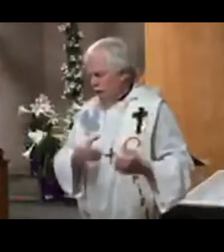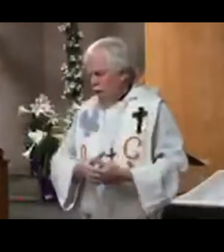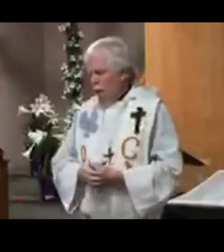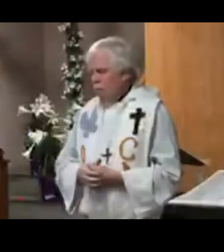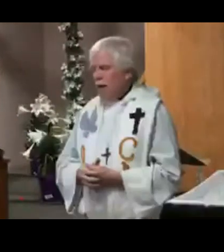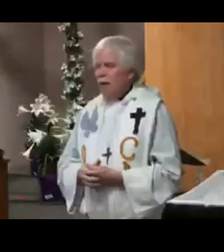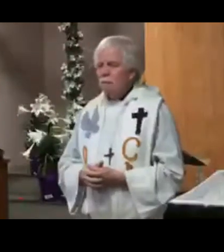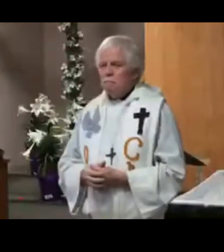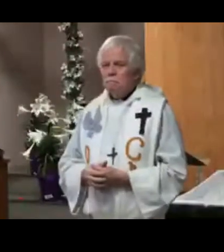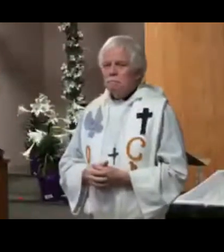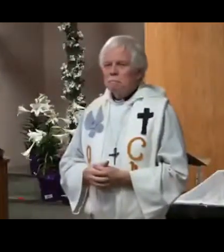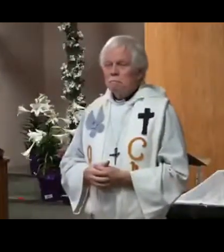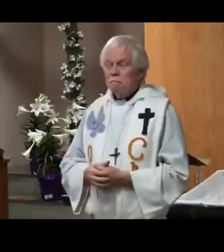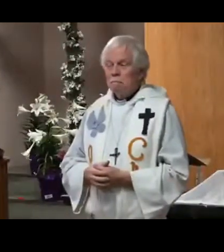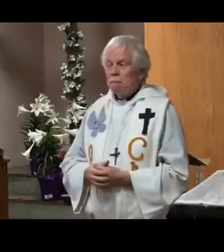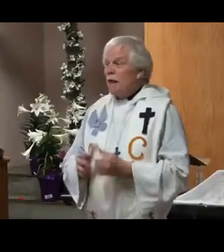gives you and me.